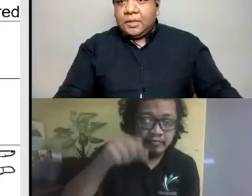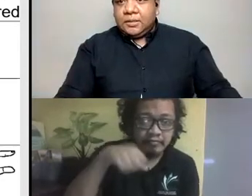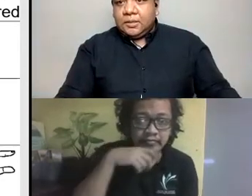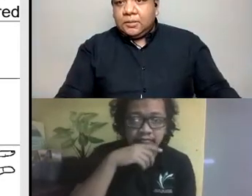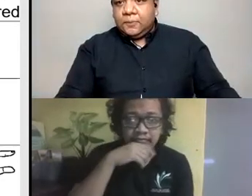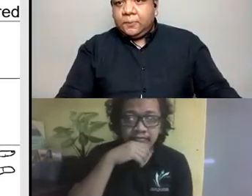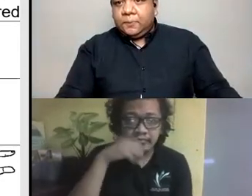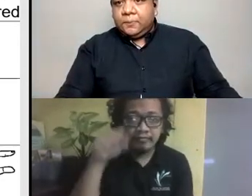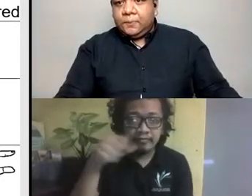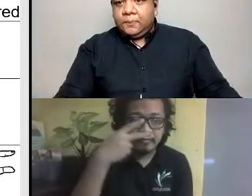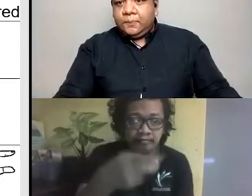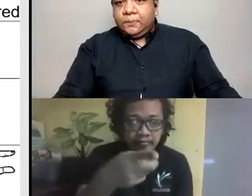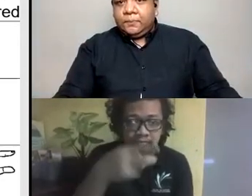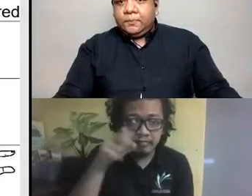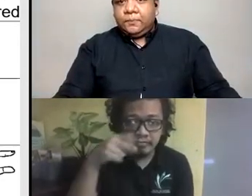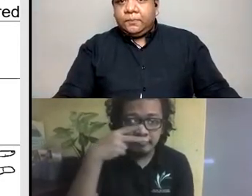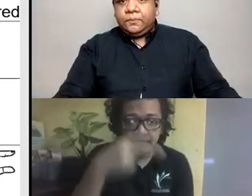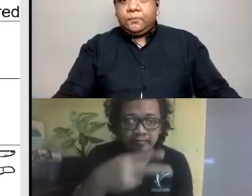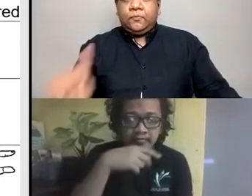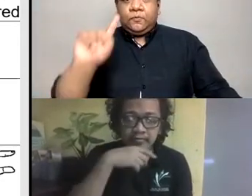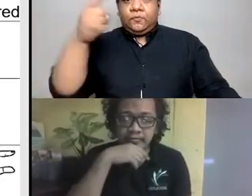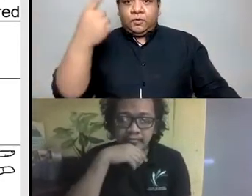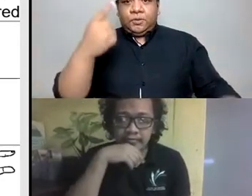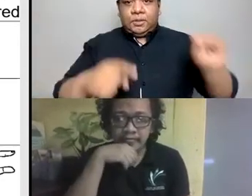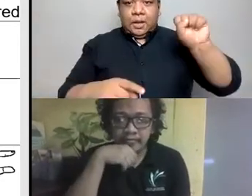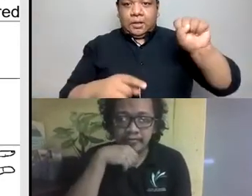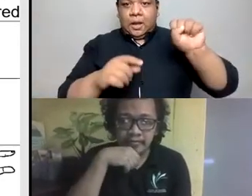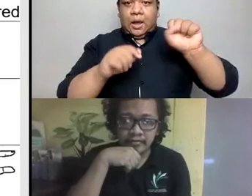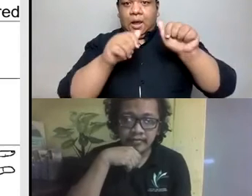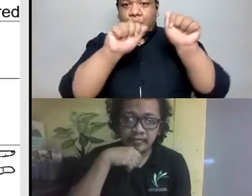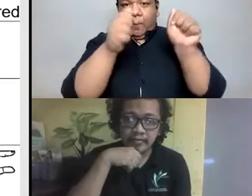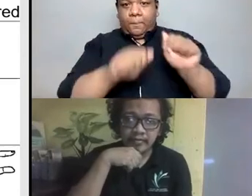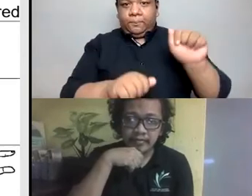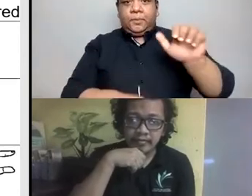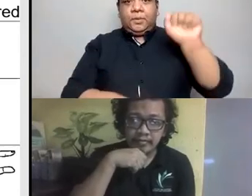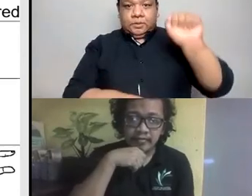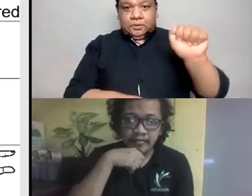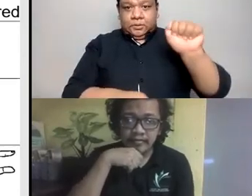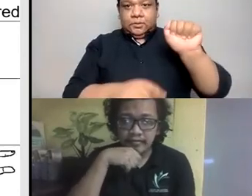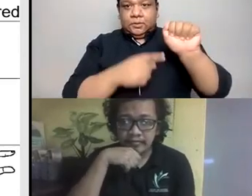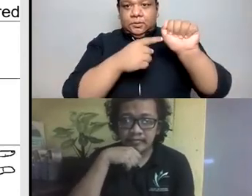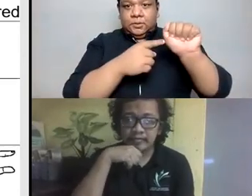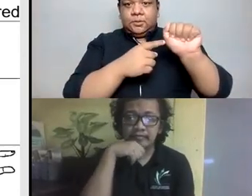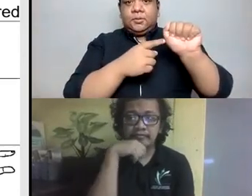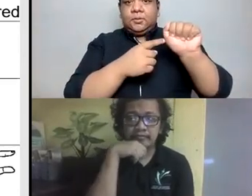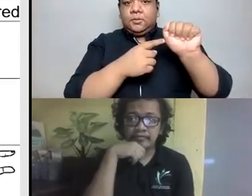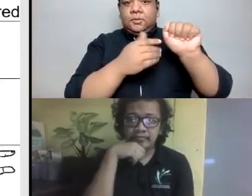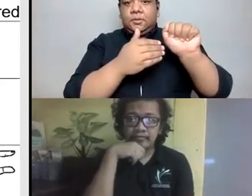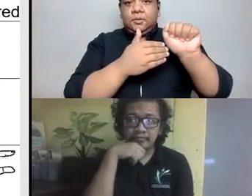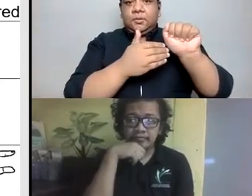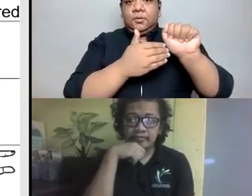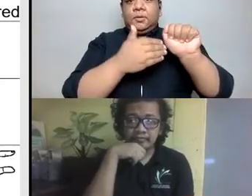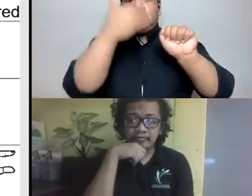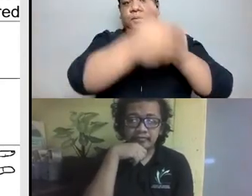Yes, yes, yes. Yeah, so you first have this hand shape, and then you have this hand shape, and then you